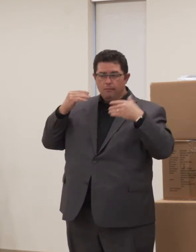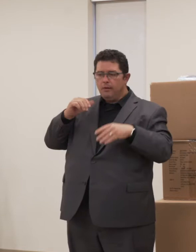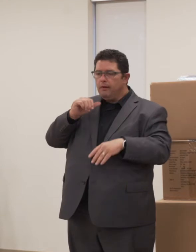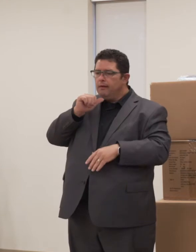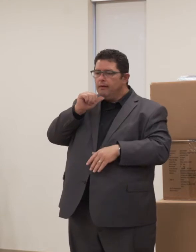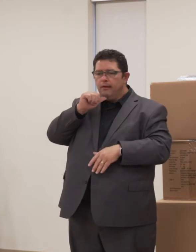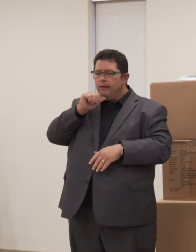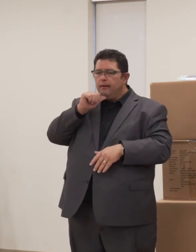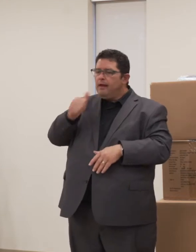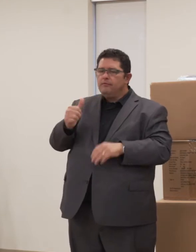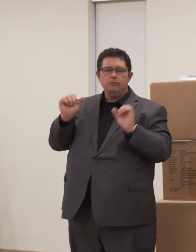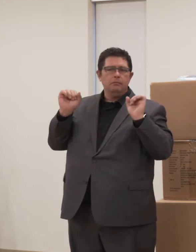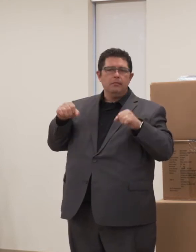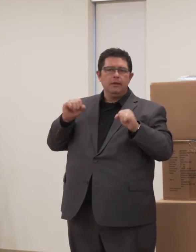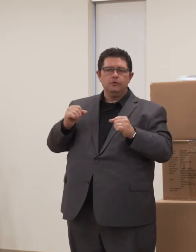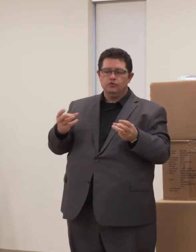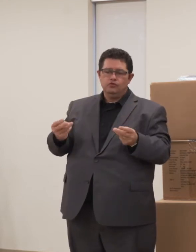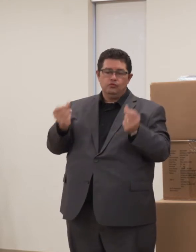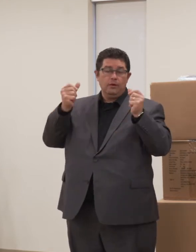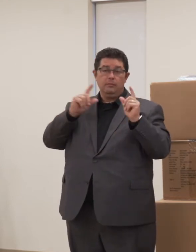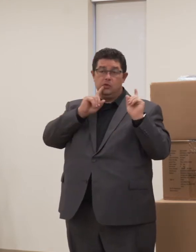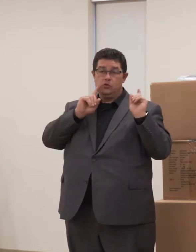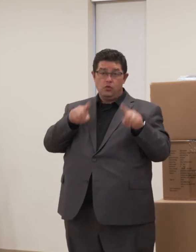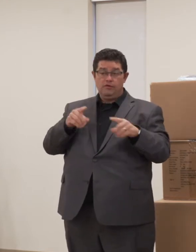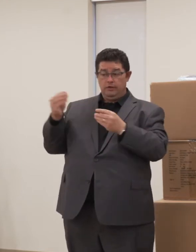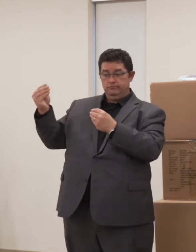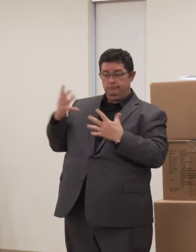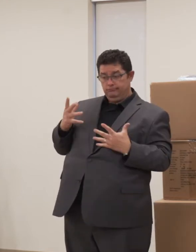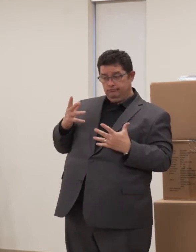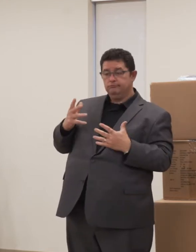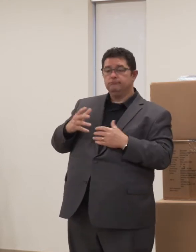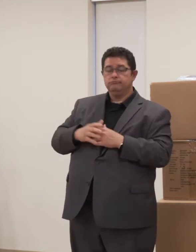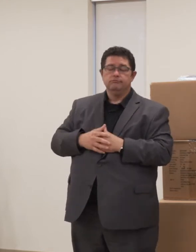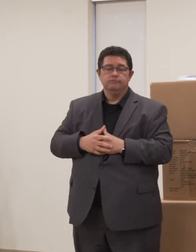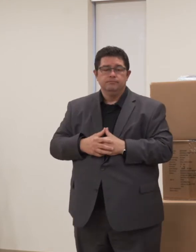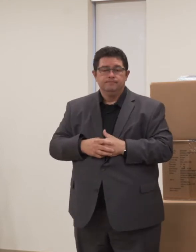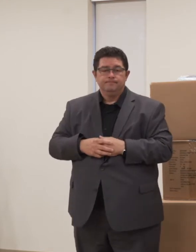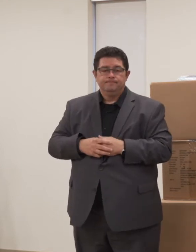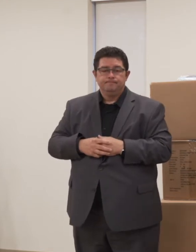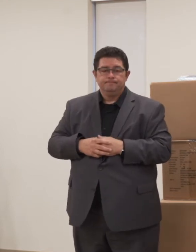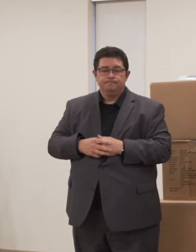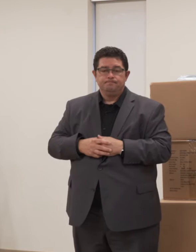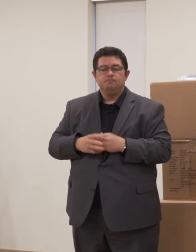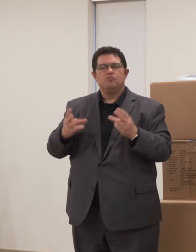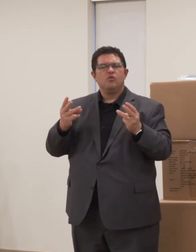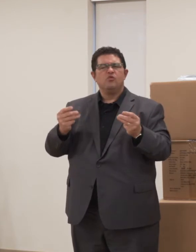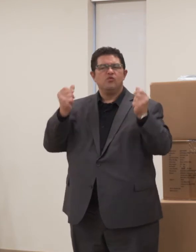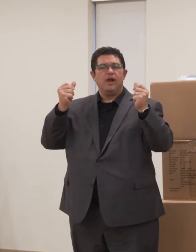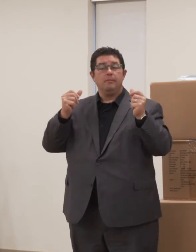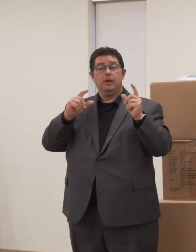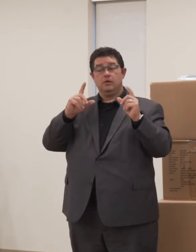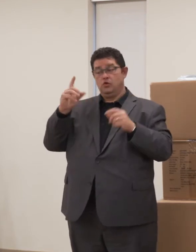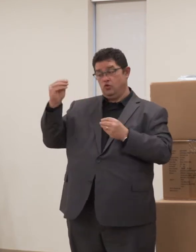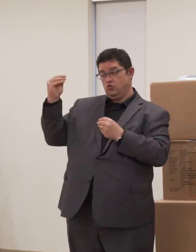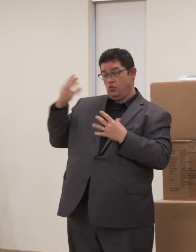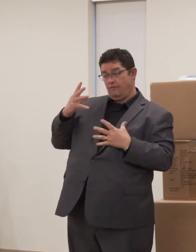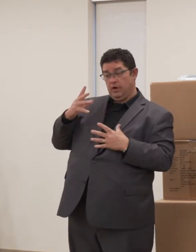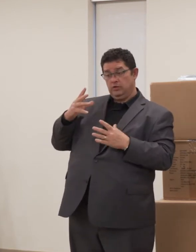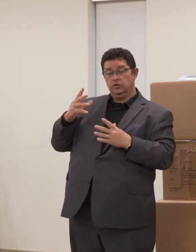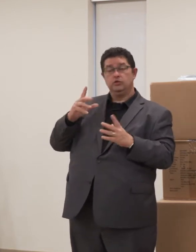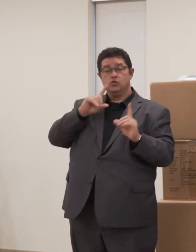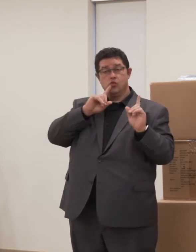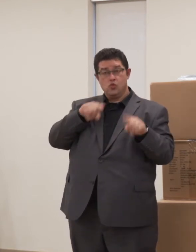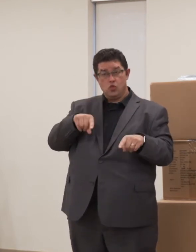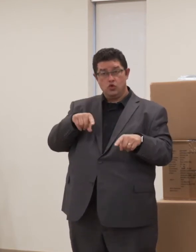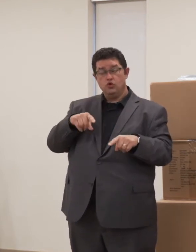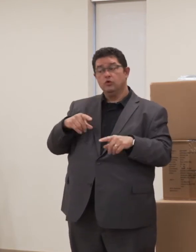rapid notification order to provide testing results to us promptly. The rapid notification order requires positive